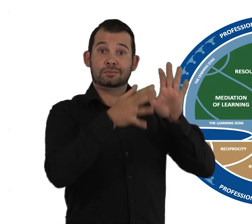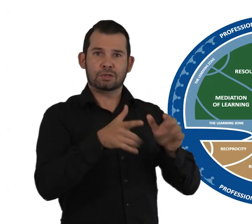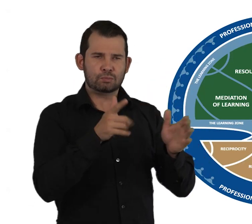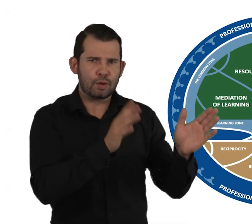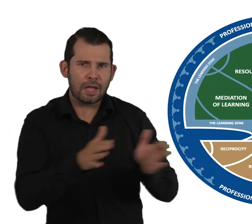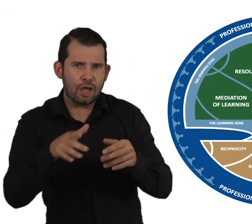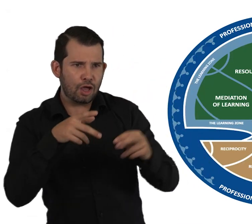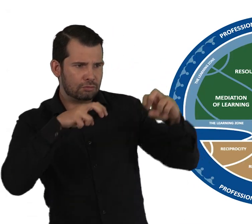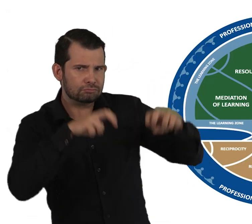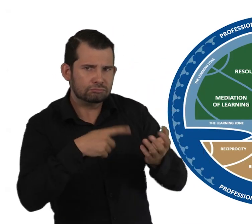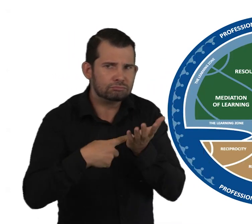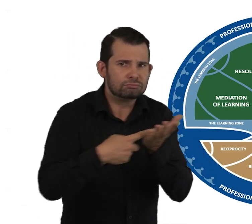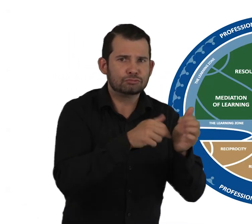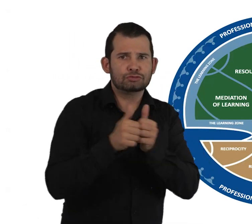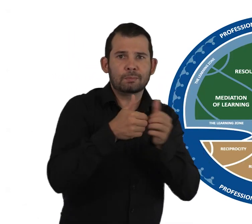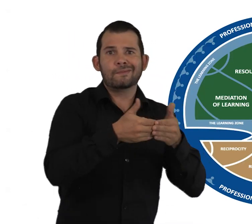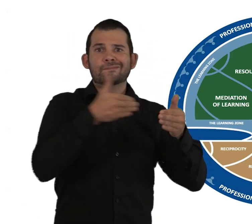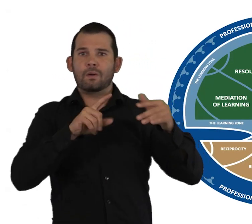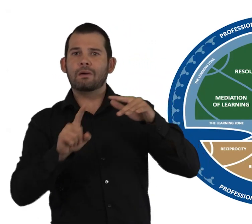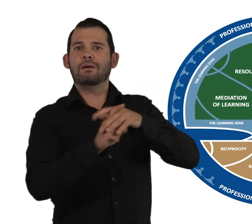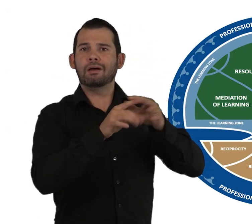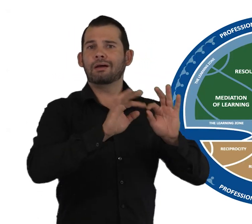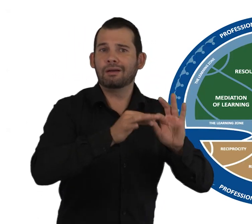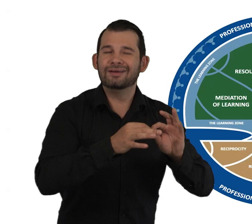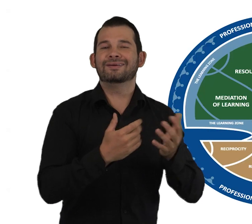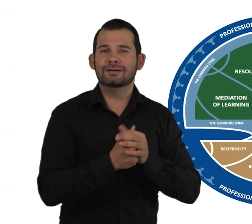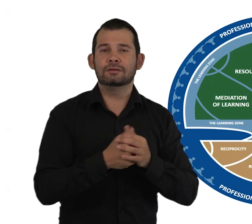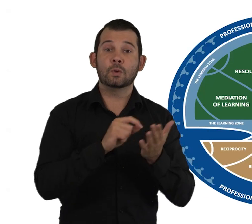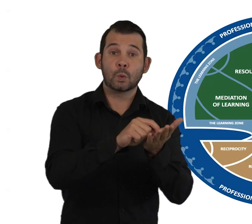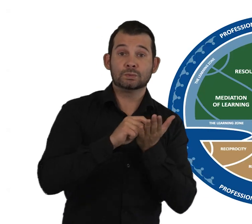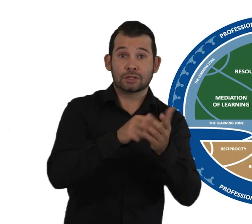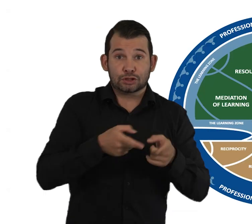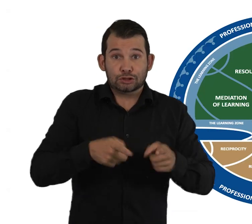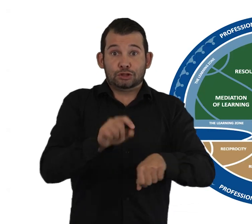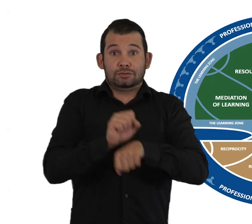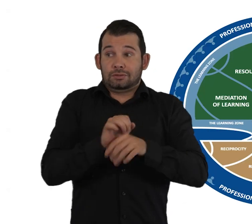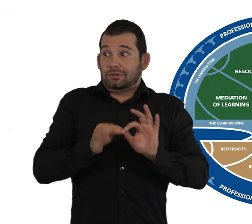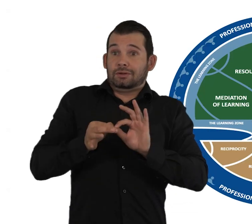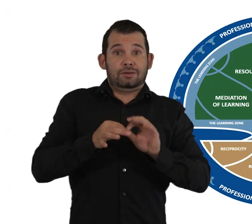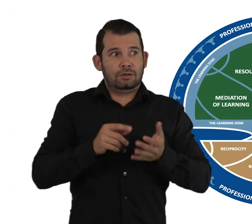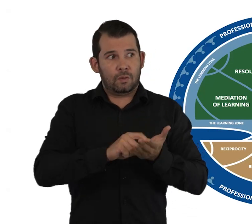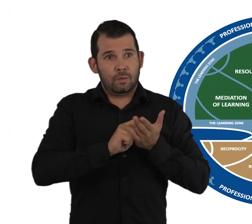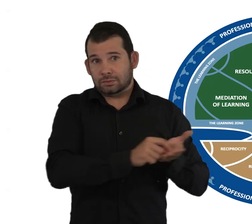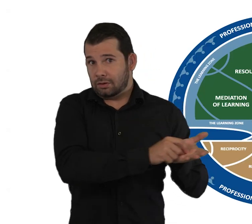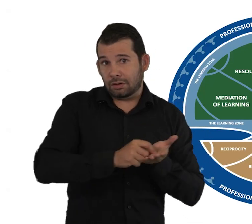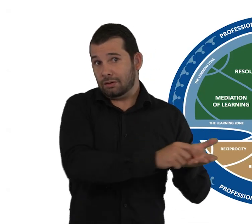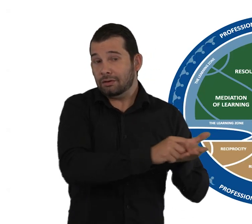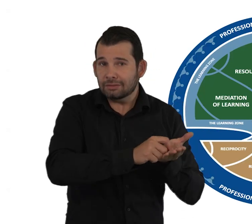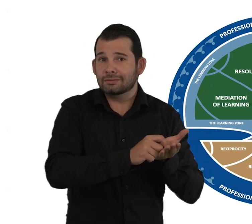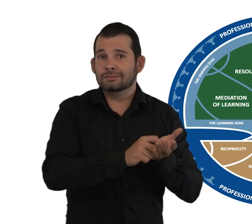preparatory material together prior to working, note-taking during an interpreted event, debriefing once the